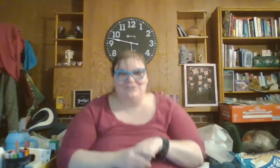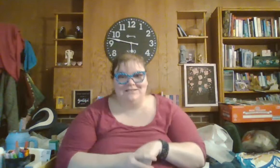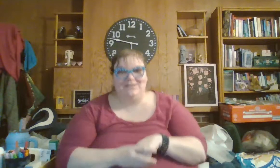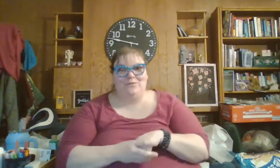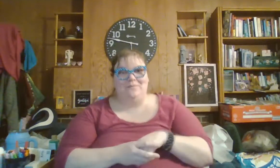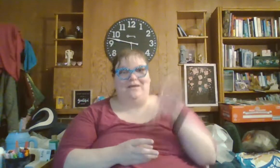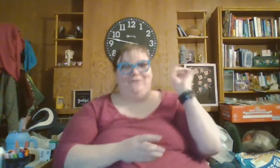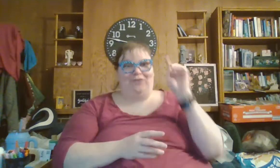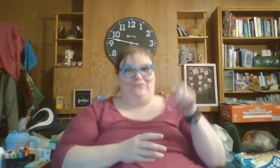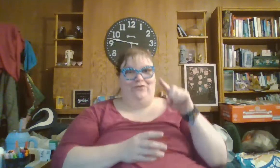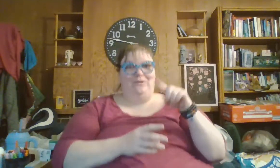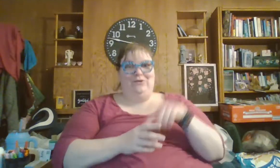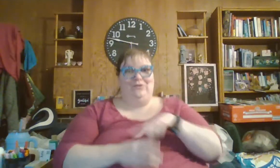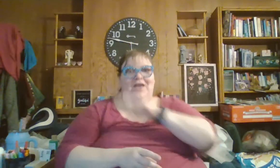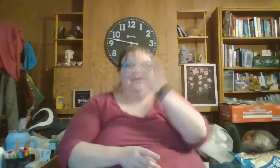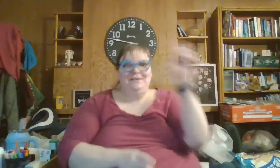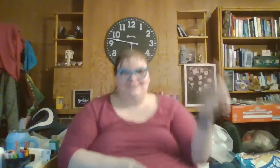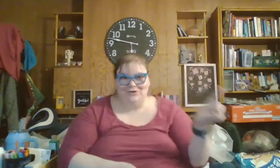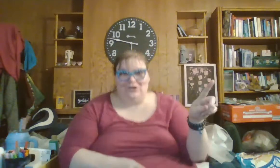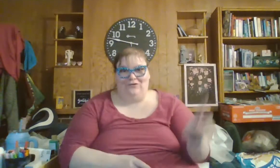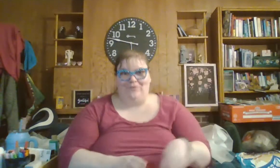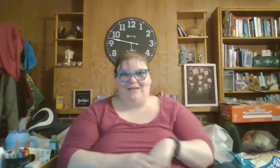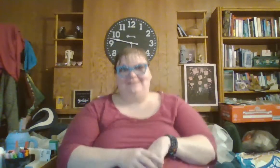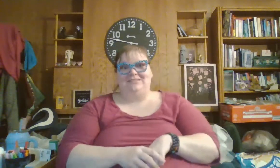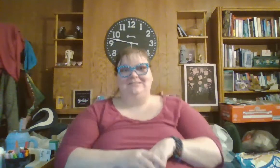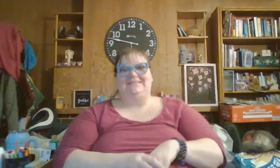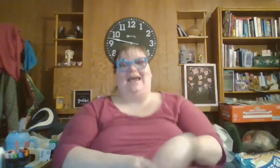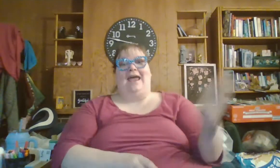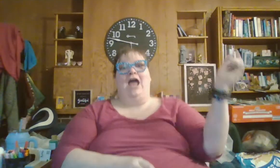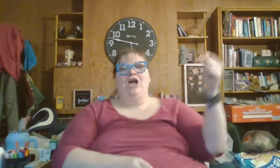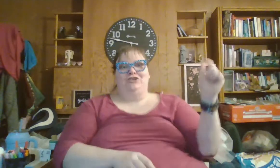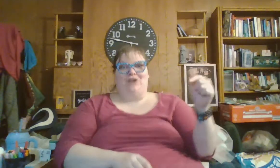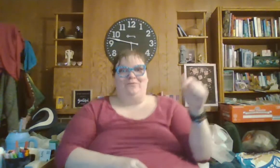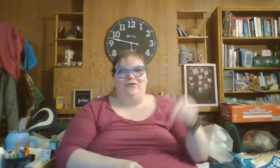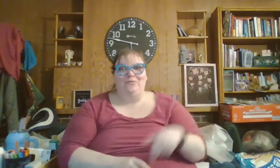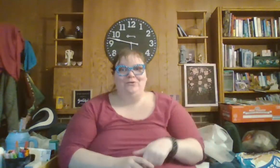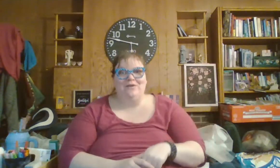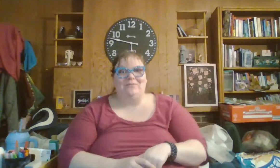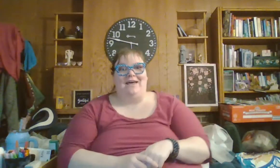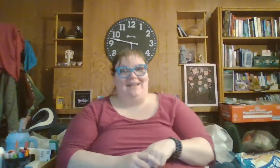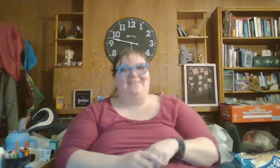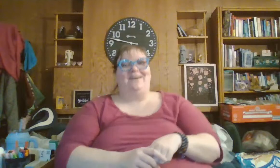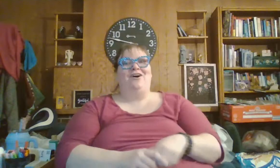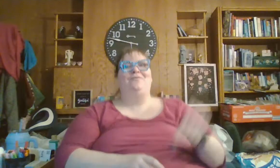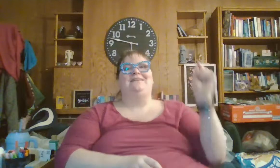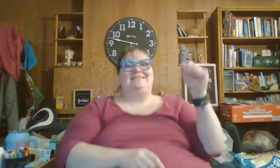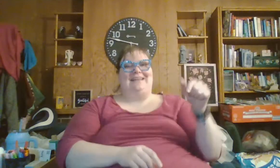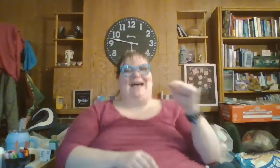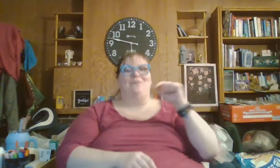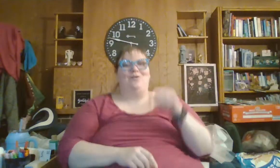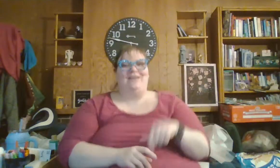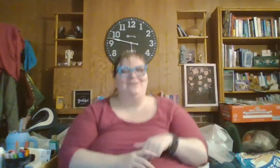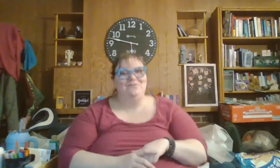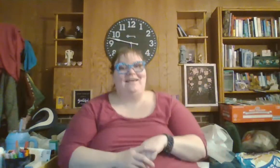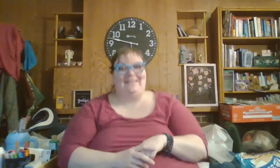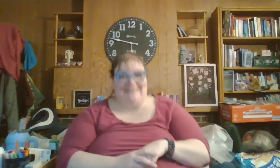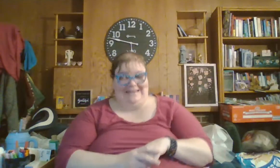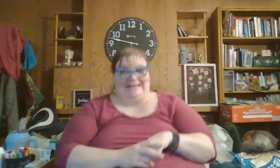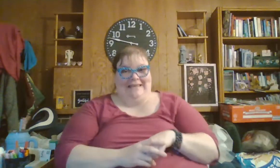in the replay for the full moon circle from last Thursday, drop full moon replay in the comments and I will get you that link.